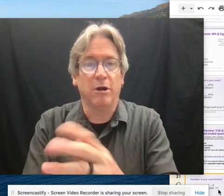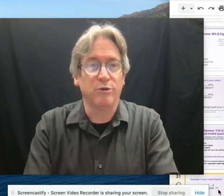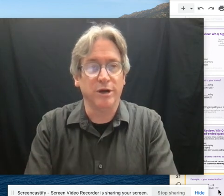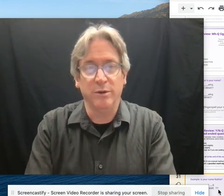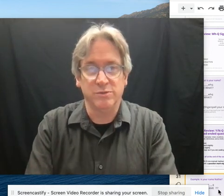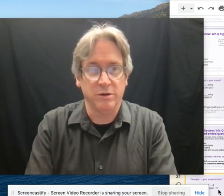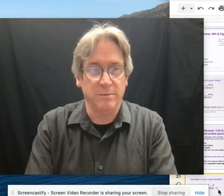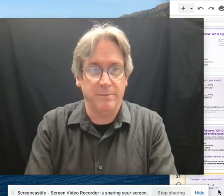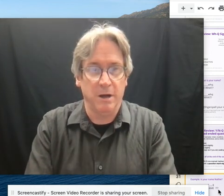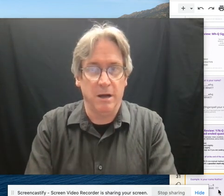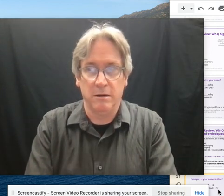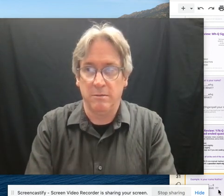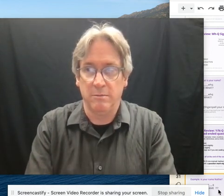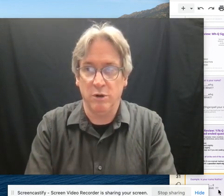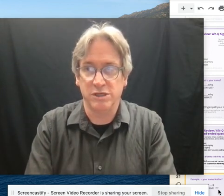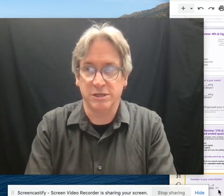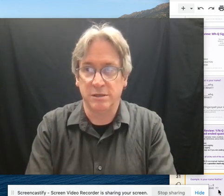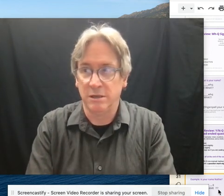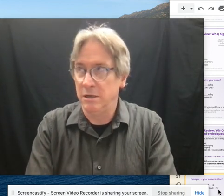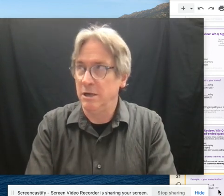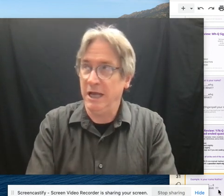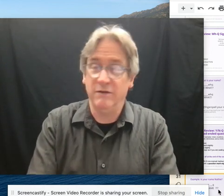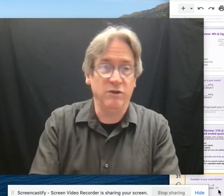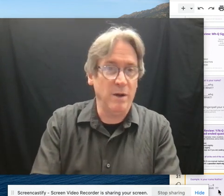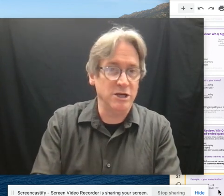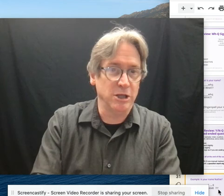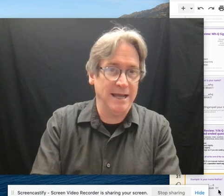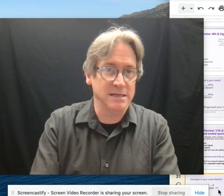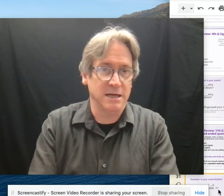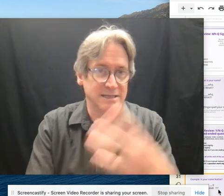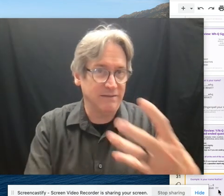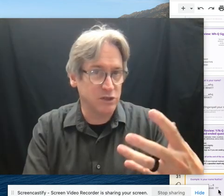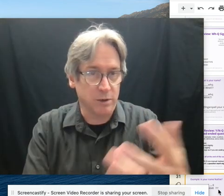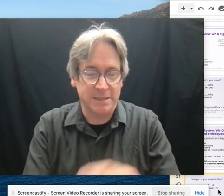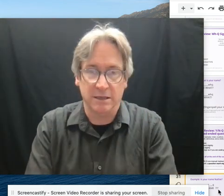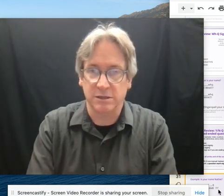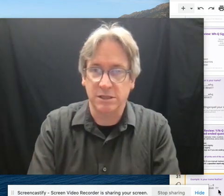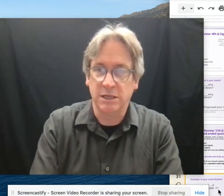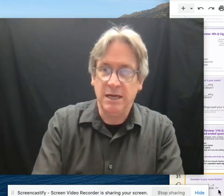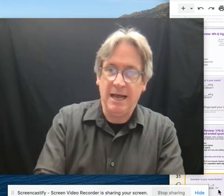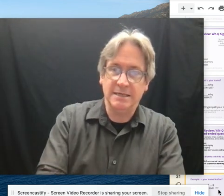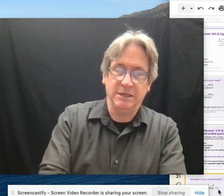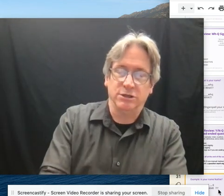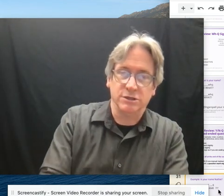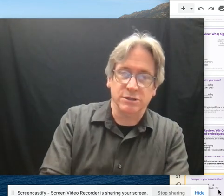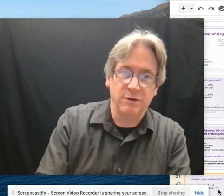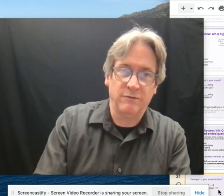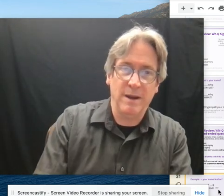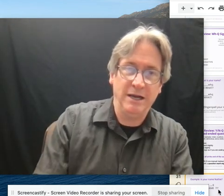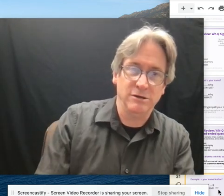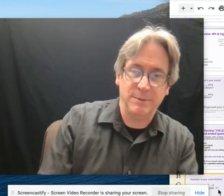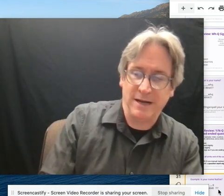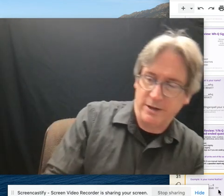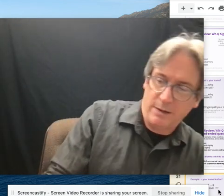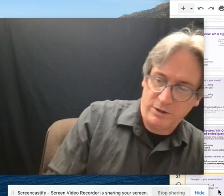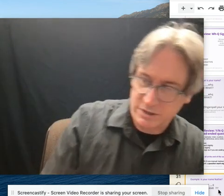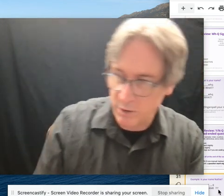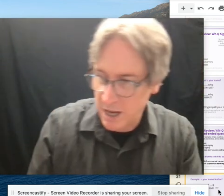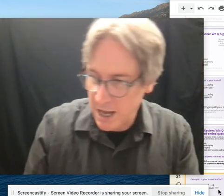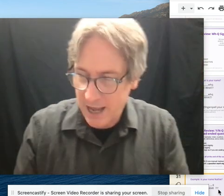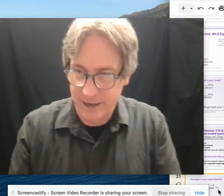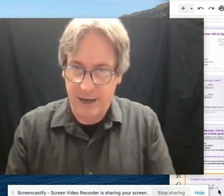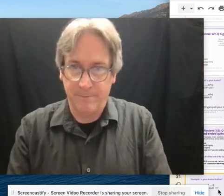Nathan Marbury was one of the most influential deaf storytellers and teachers for many years. She passed away a couple